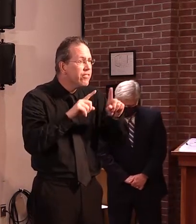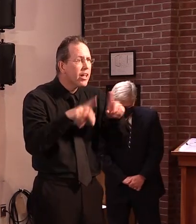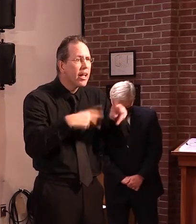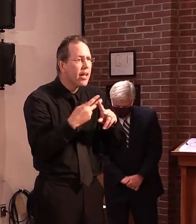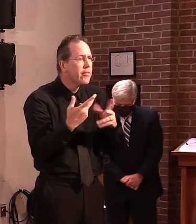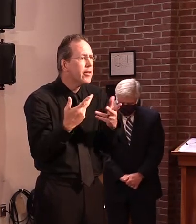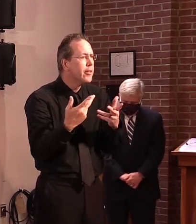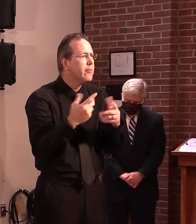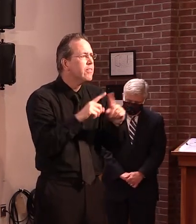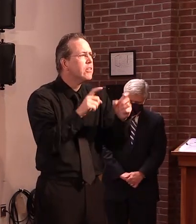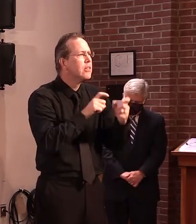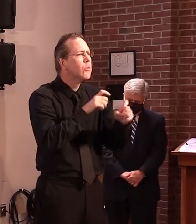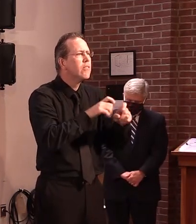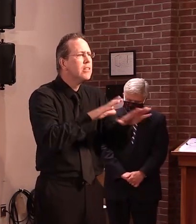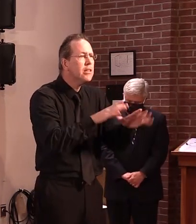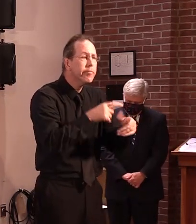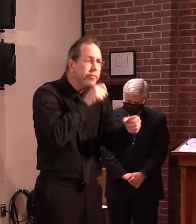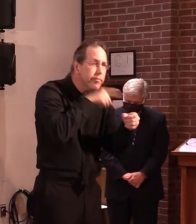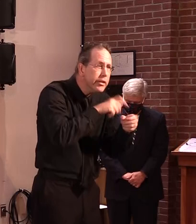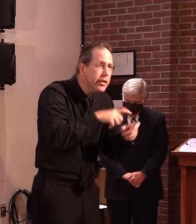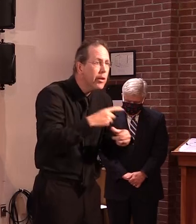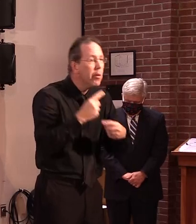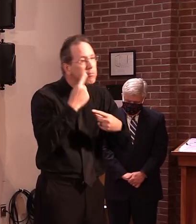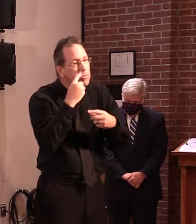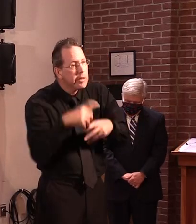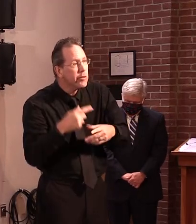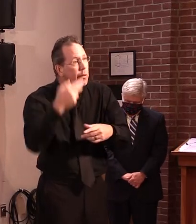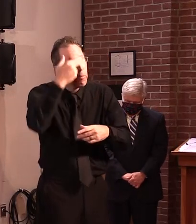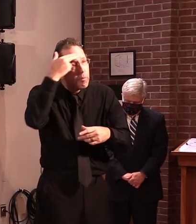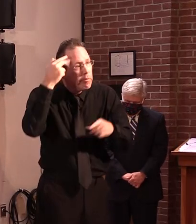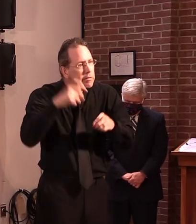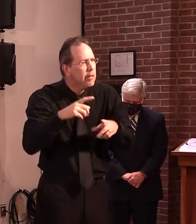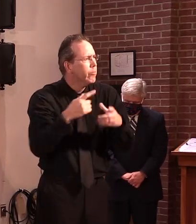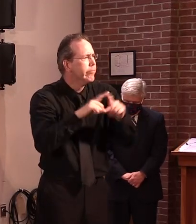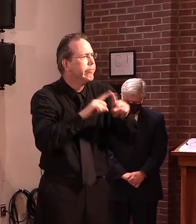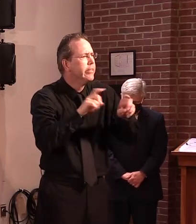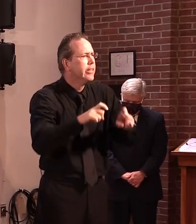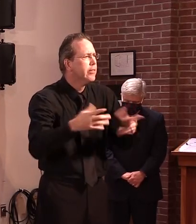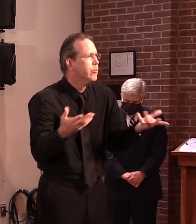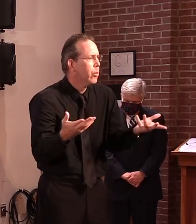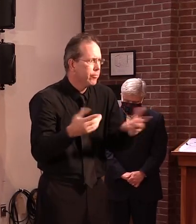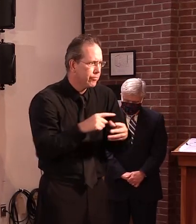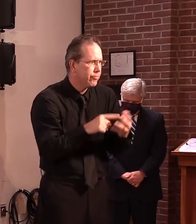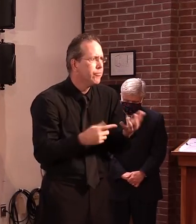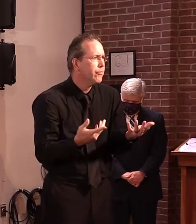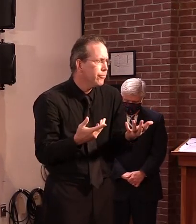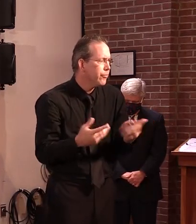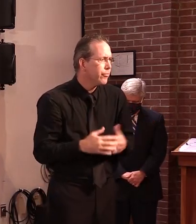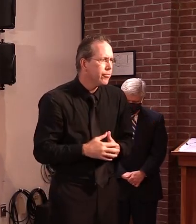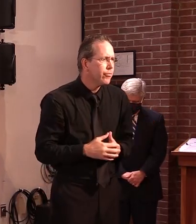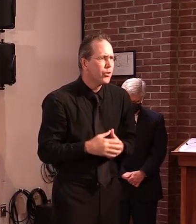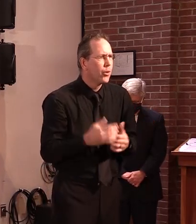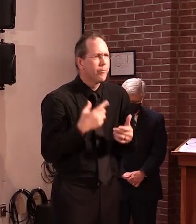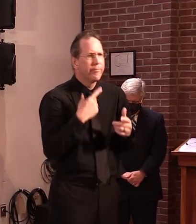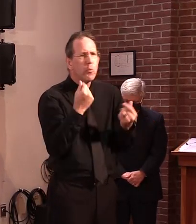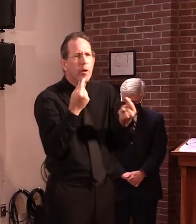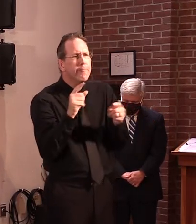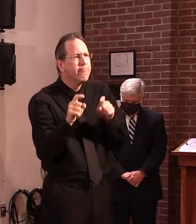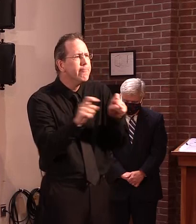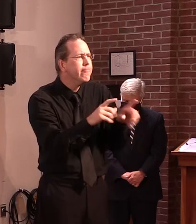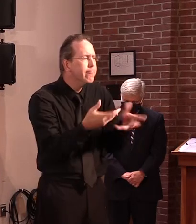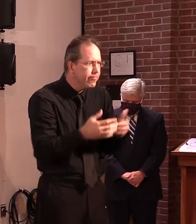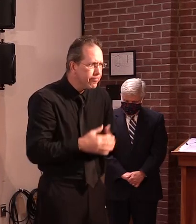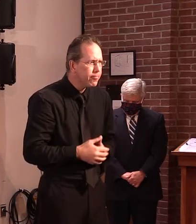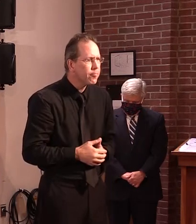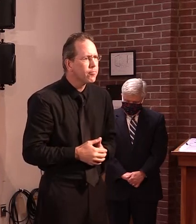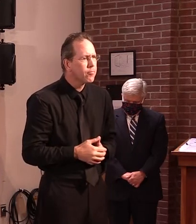that require different kinds of collection kits and different kinds of reagents to do the test with, so that you